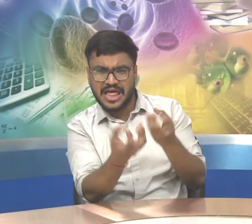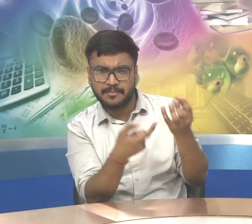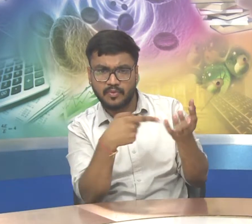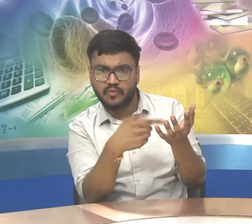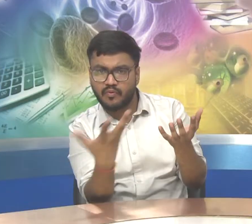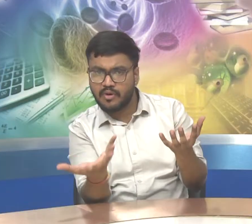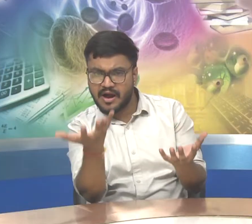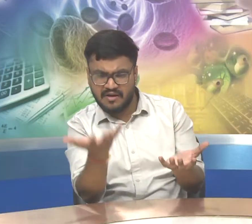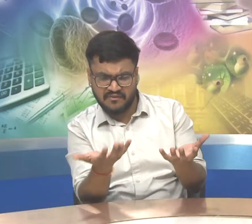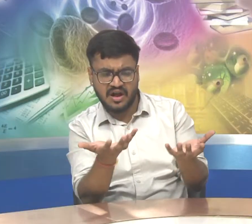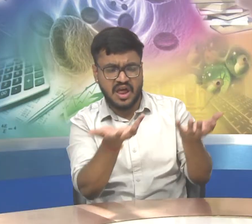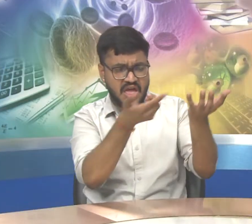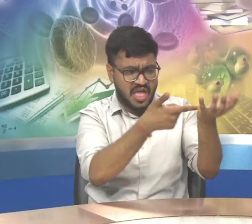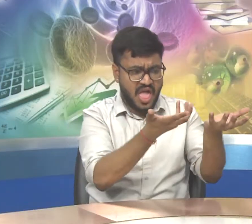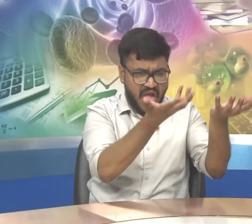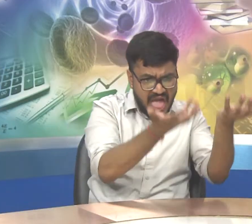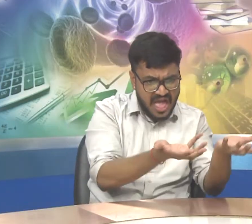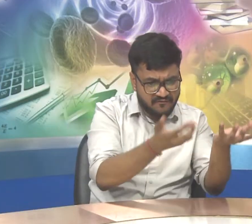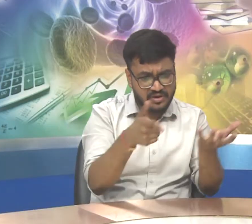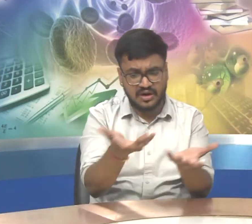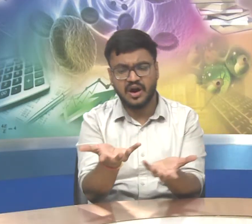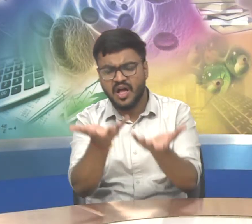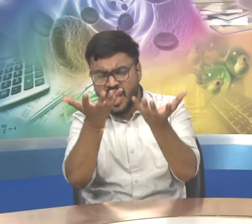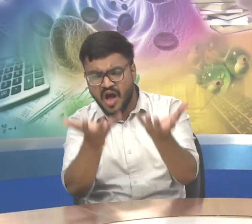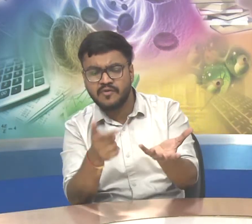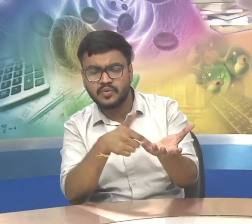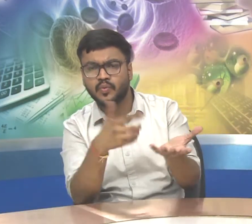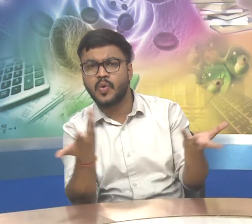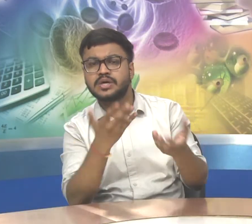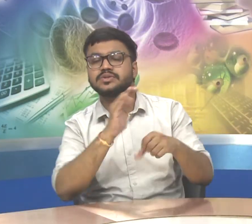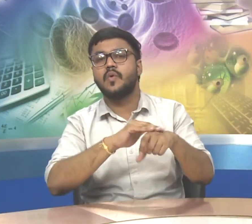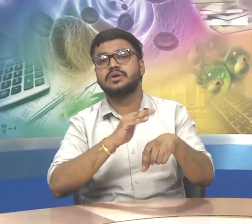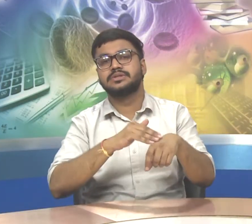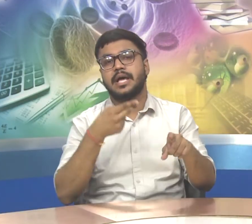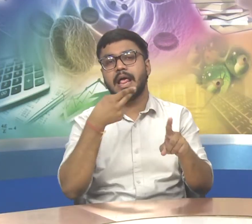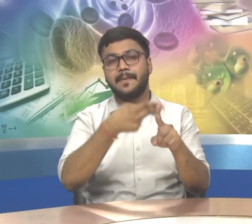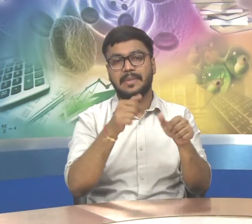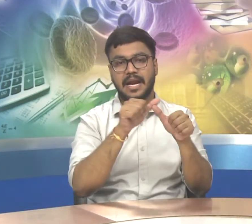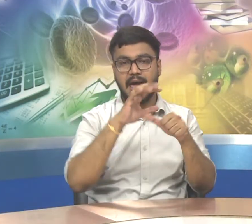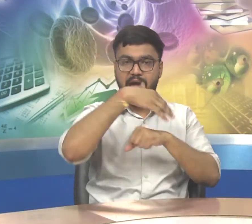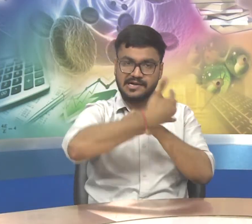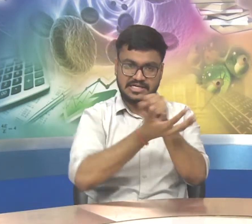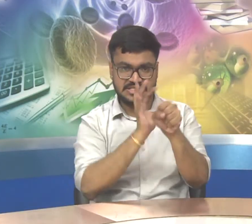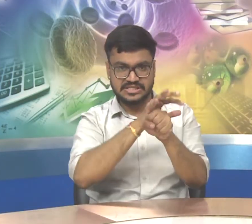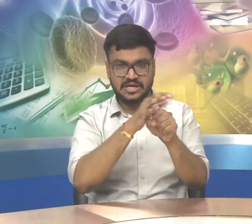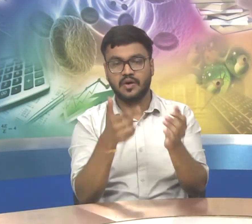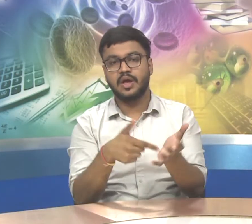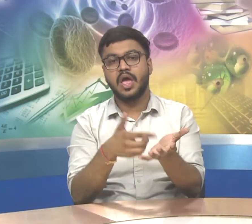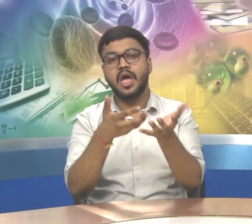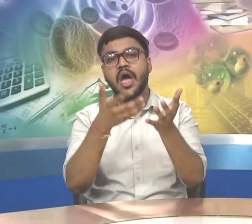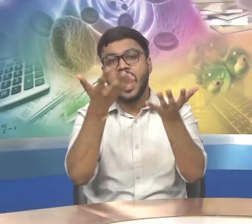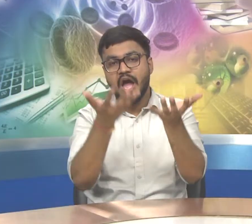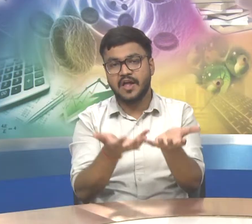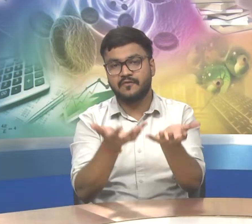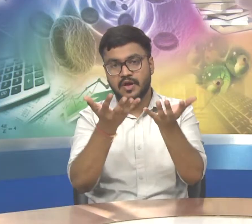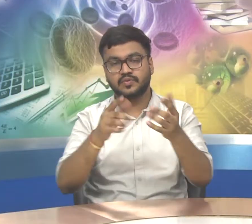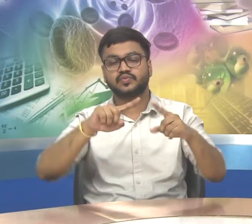when written in atomic mass unit, is called its atomic weight, which is